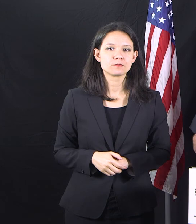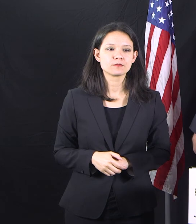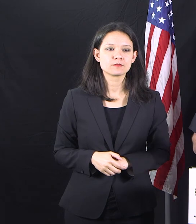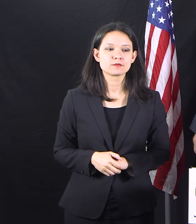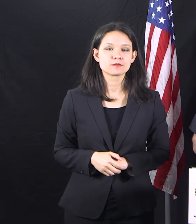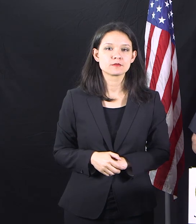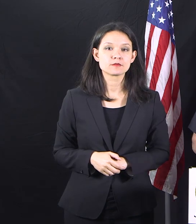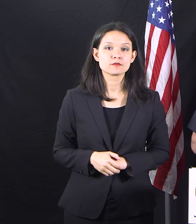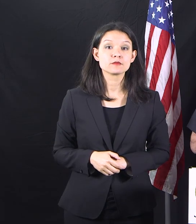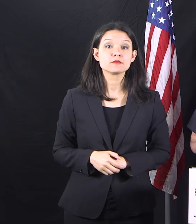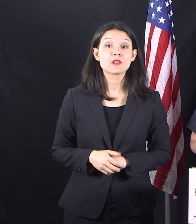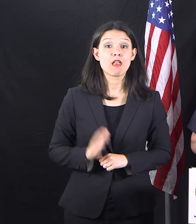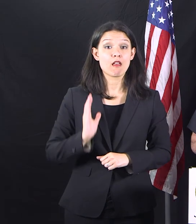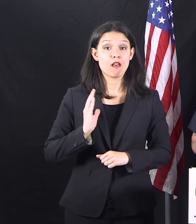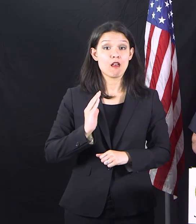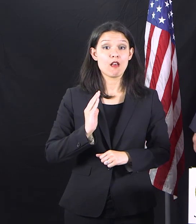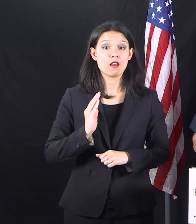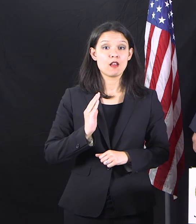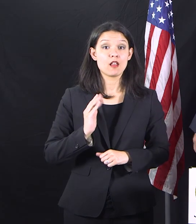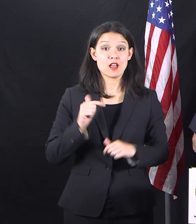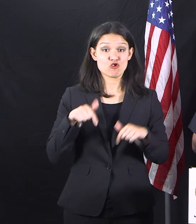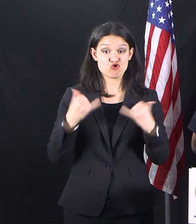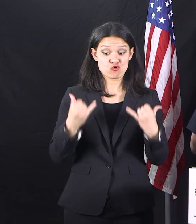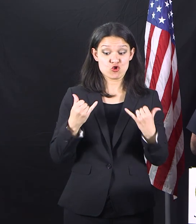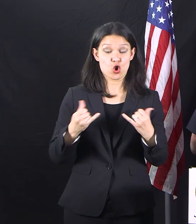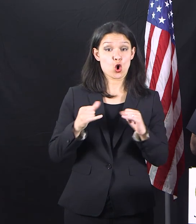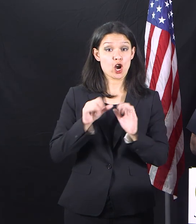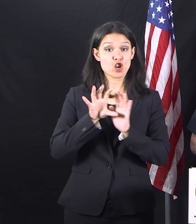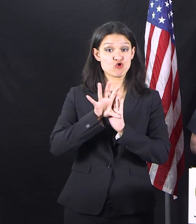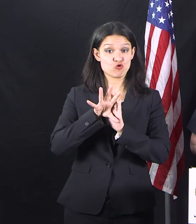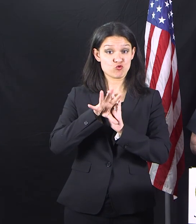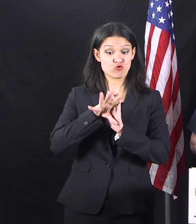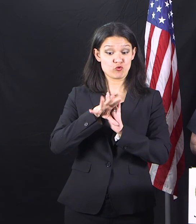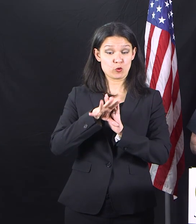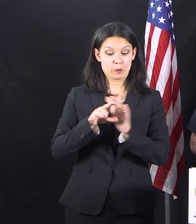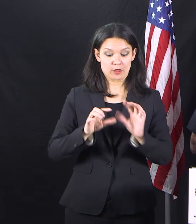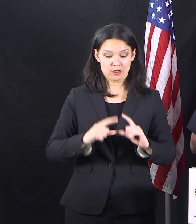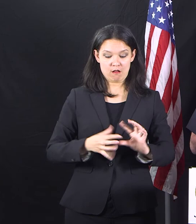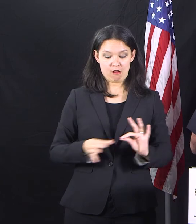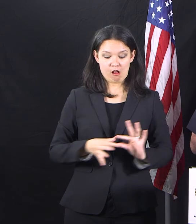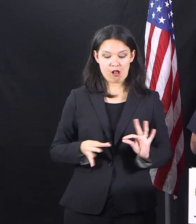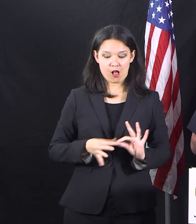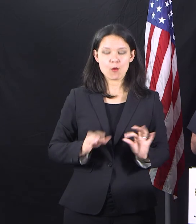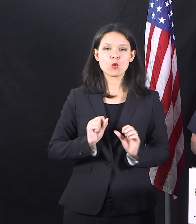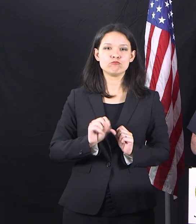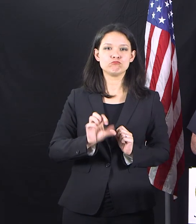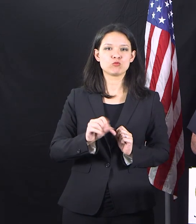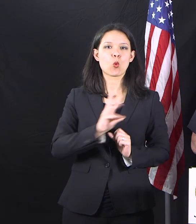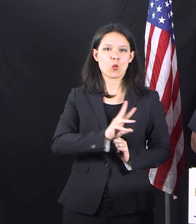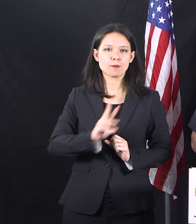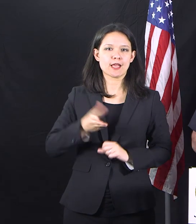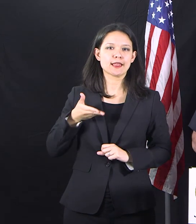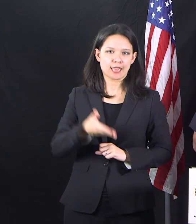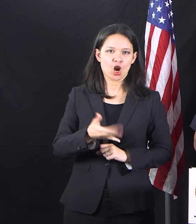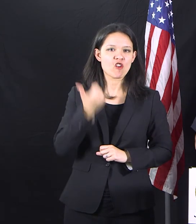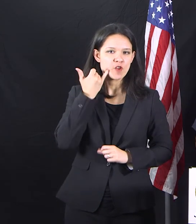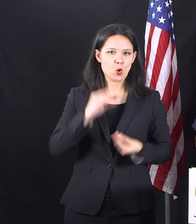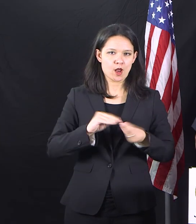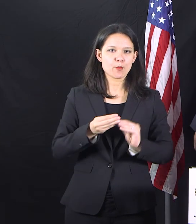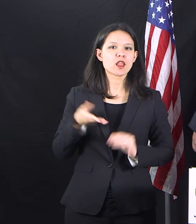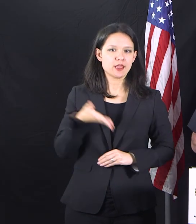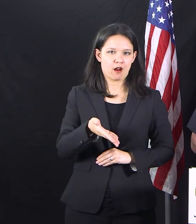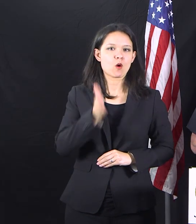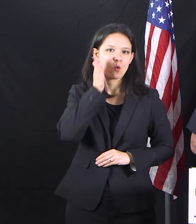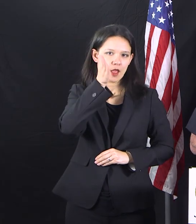If you follow the comment thread on this briefing, that information will be provided there. Let me tell you,